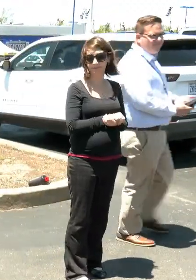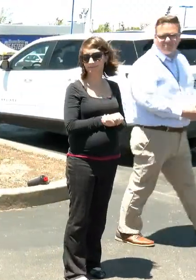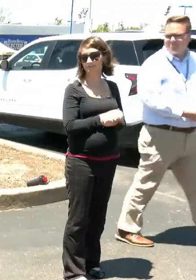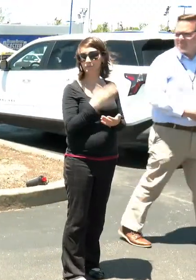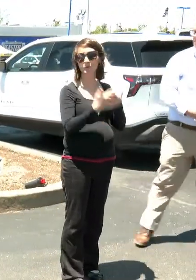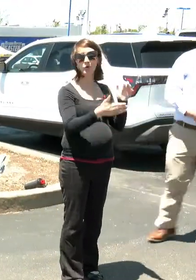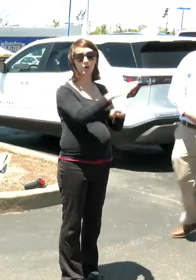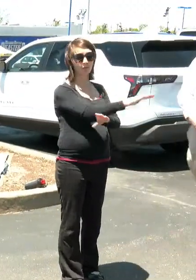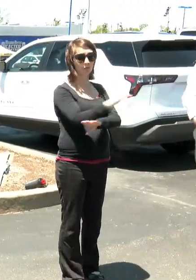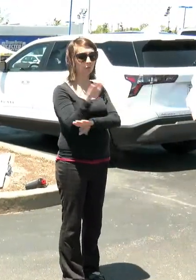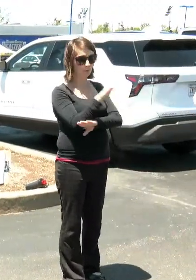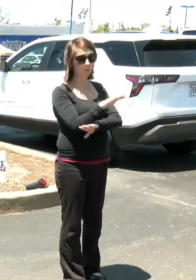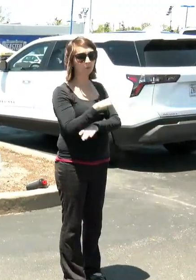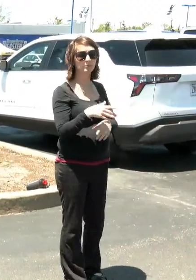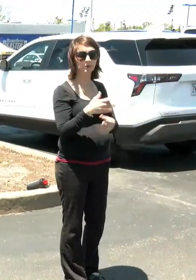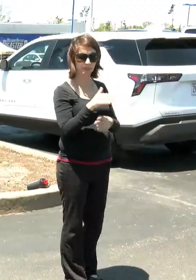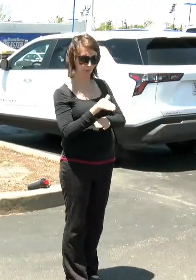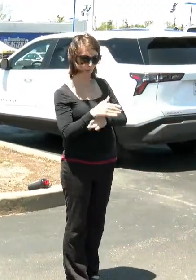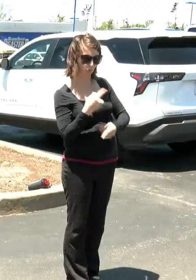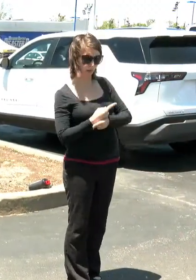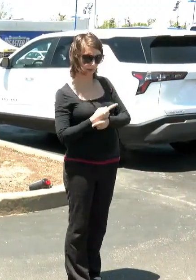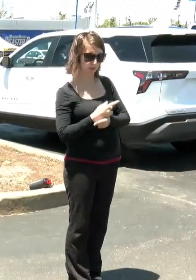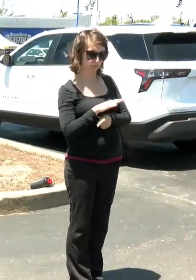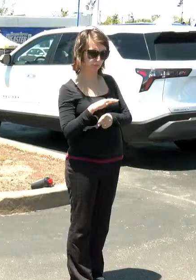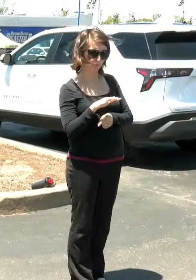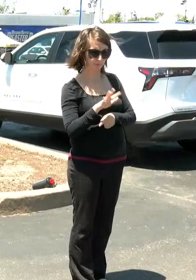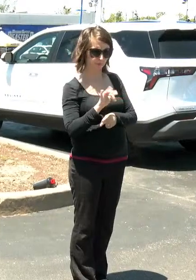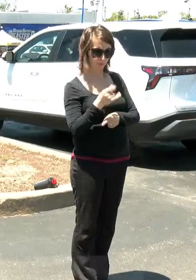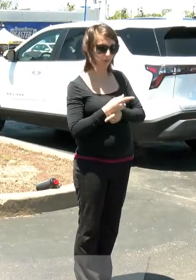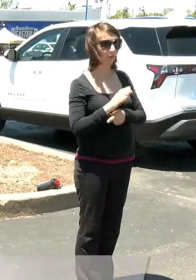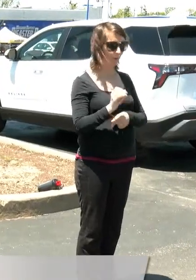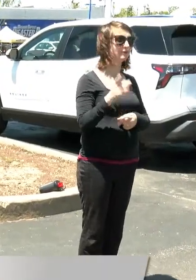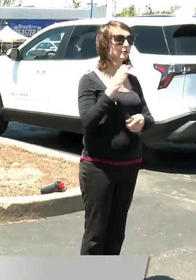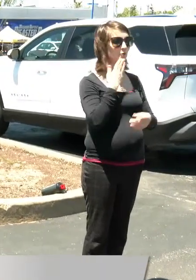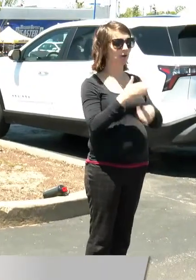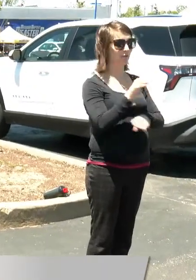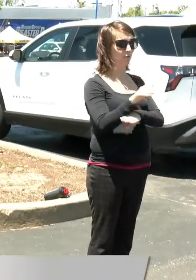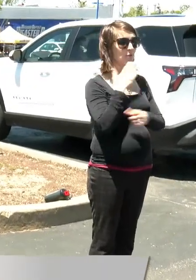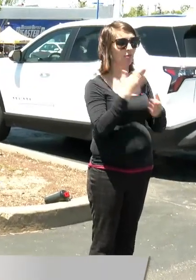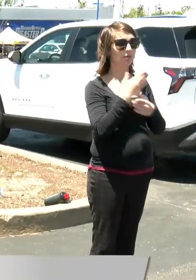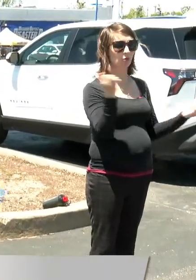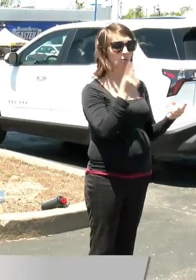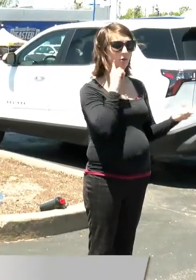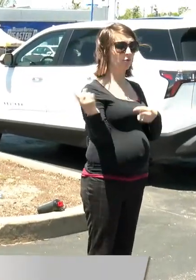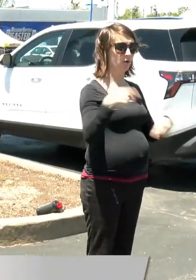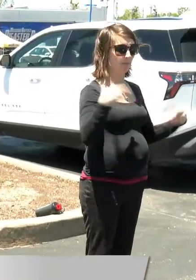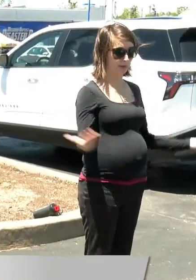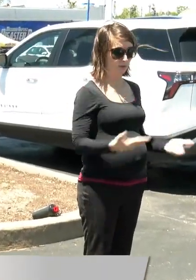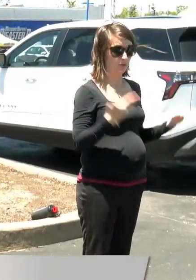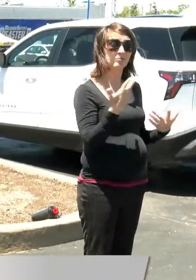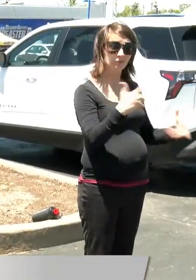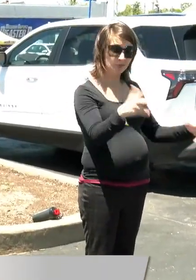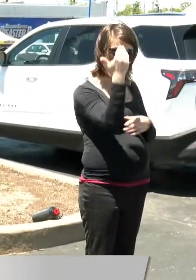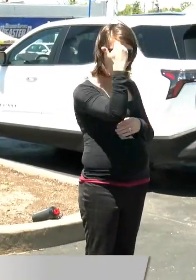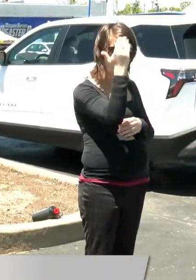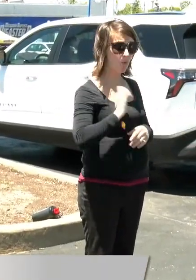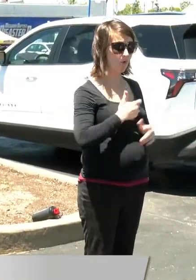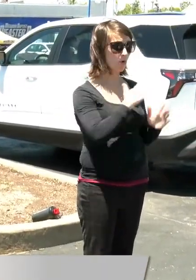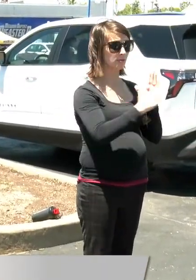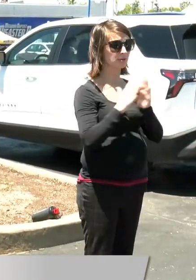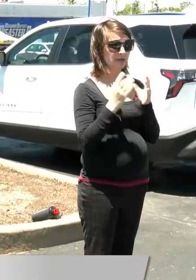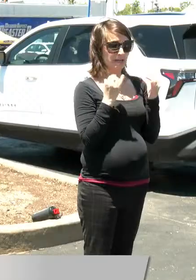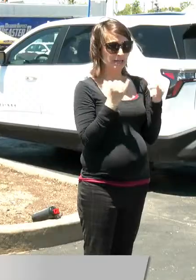Good afternoon. I think it's afternoon. It's afternoon. Good afternoon. Thank you all for being here. As you all know, our city is